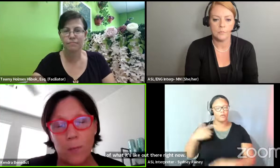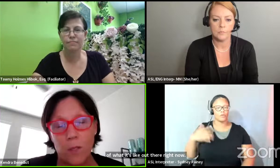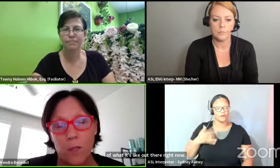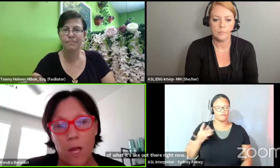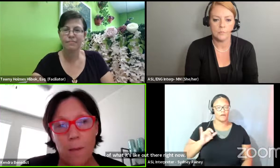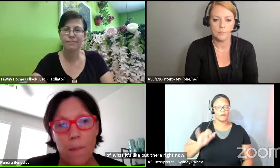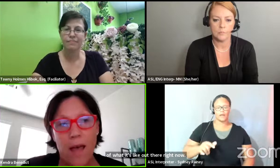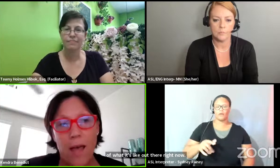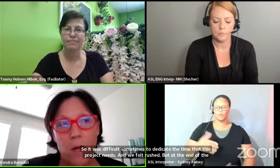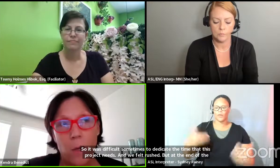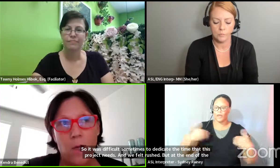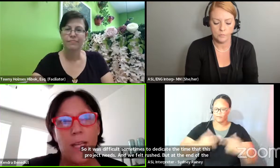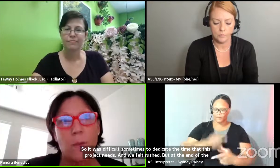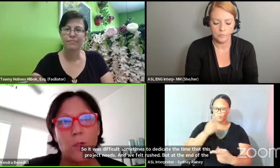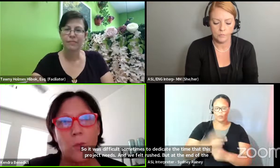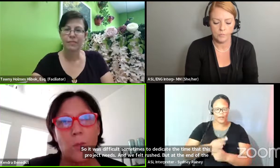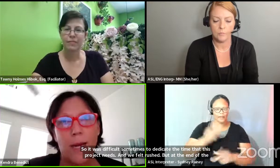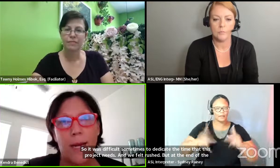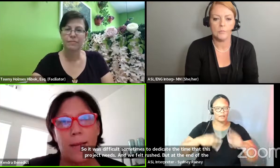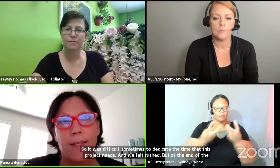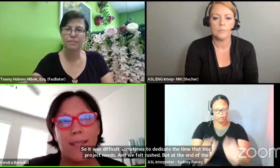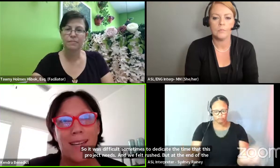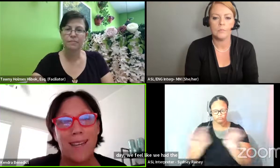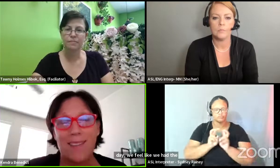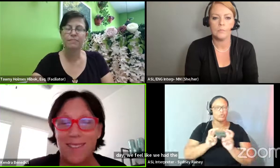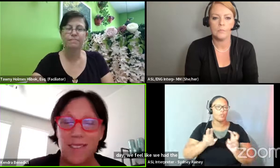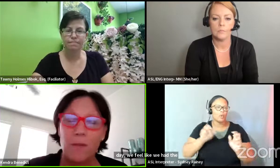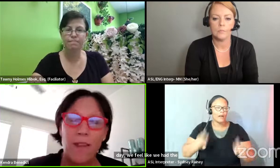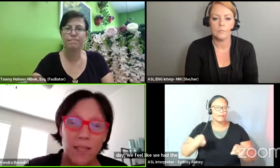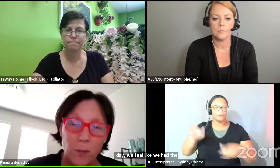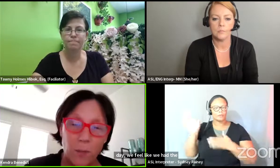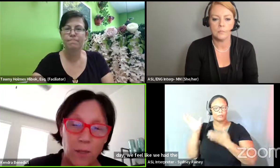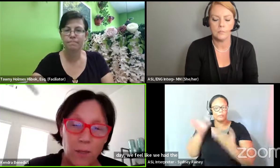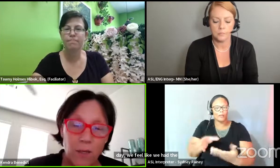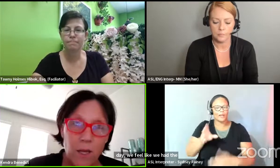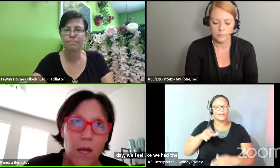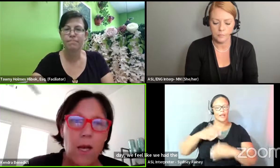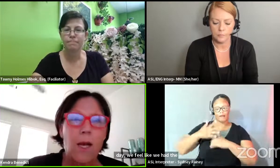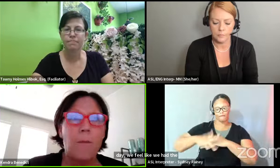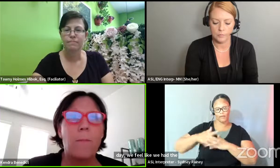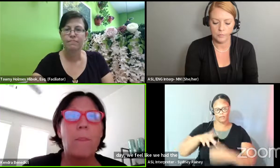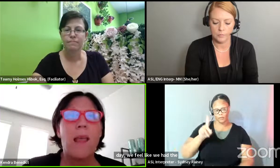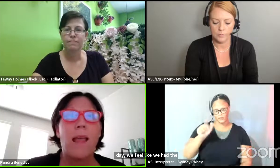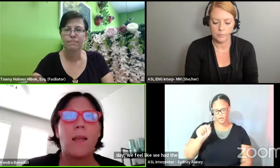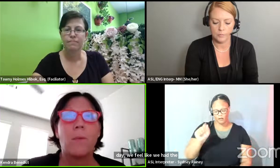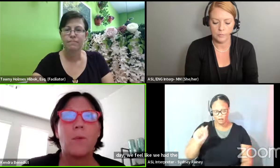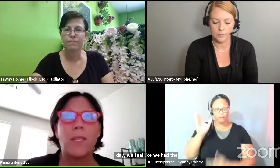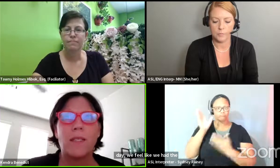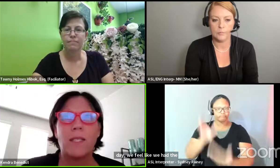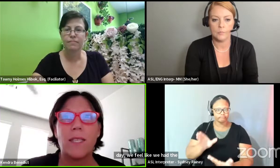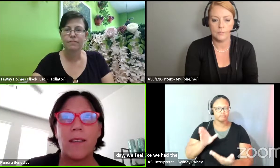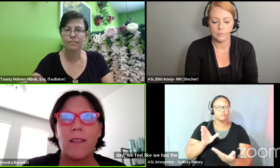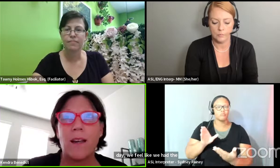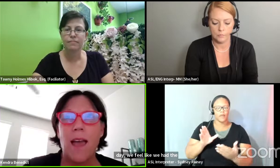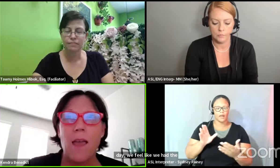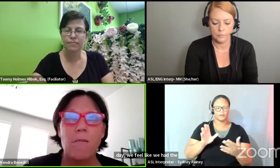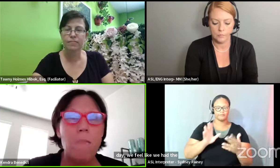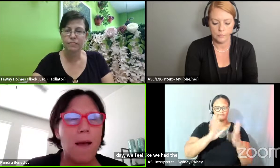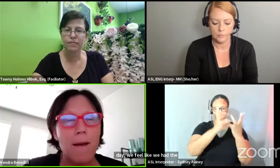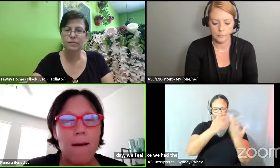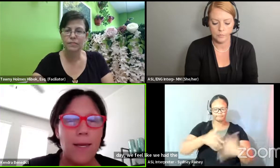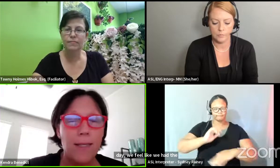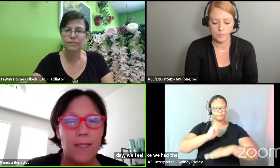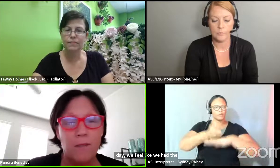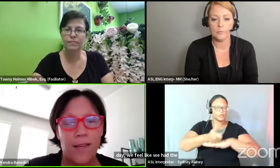at the table that were able to bring the data that's available and put it together